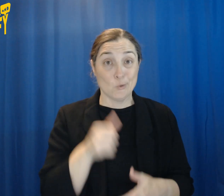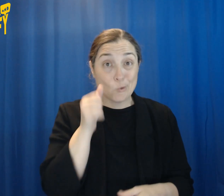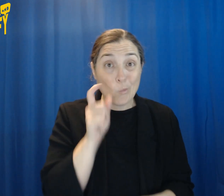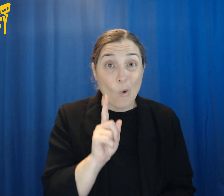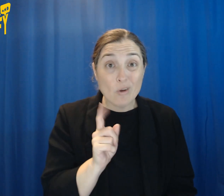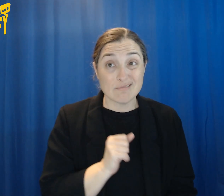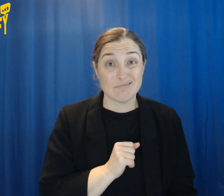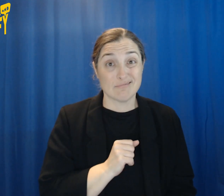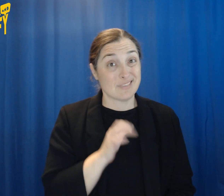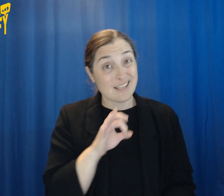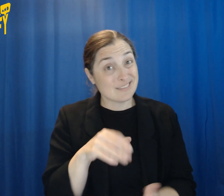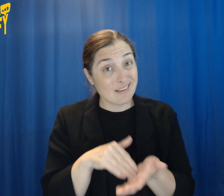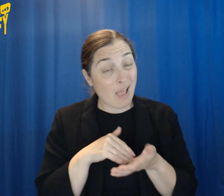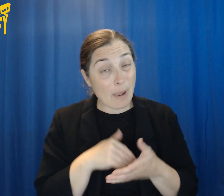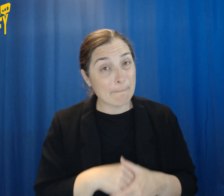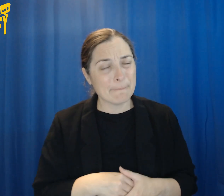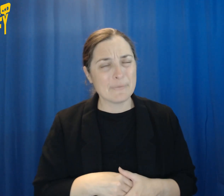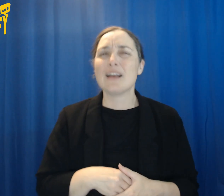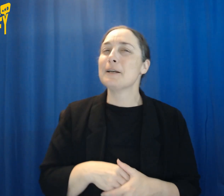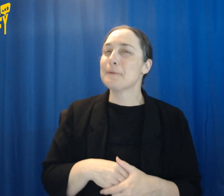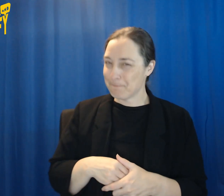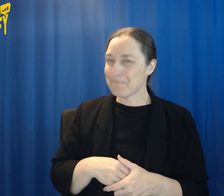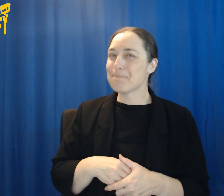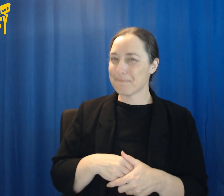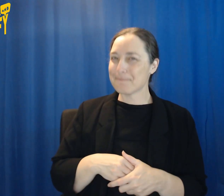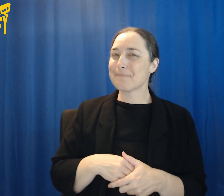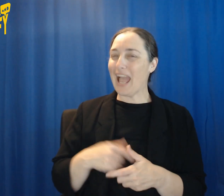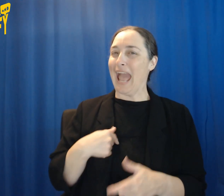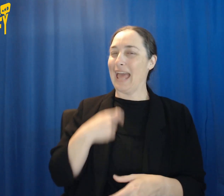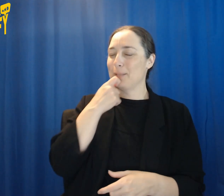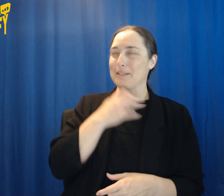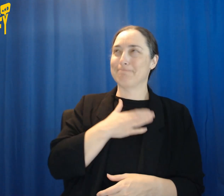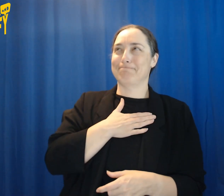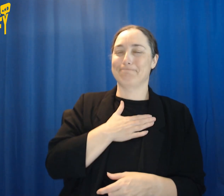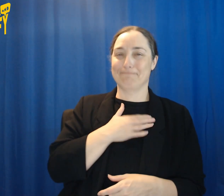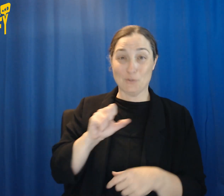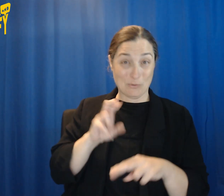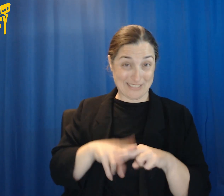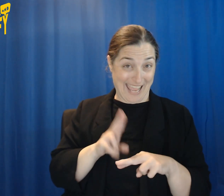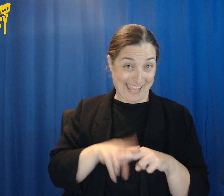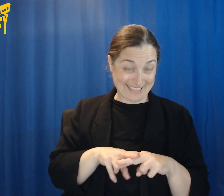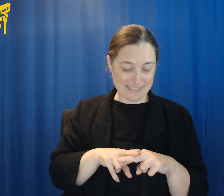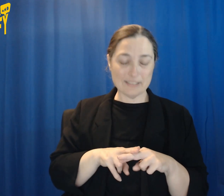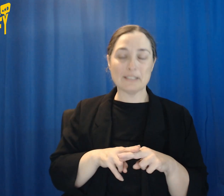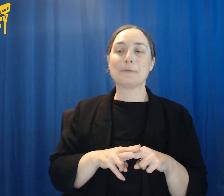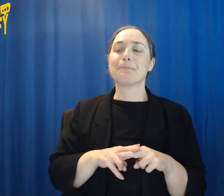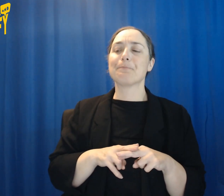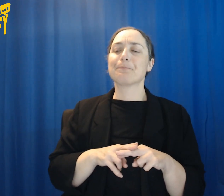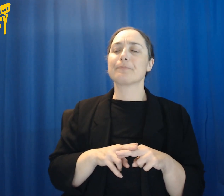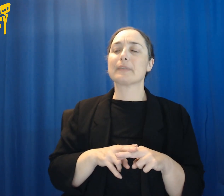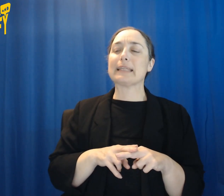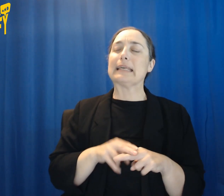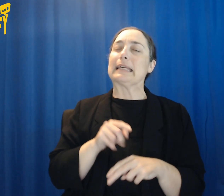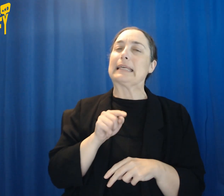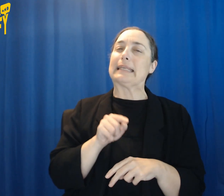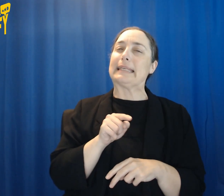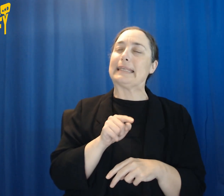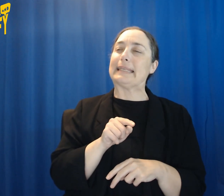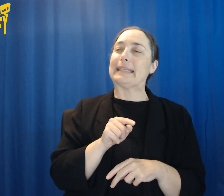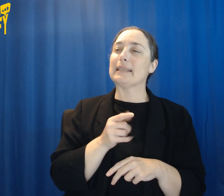always help. I did develop a soft spot for your dad, who seemed to be the one, from how you wrote